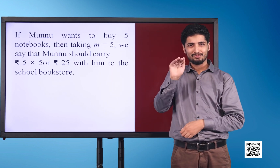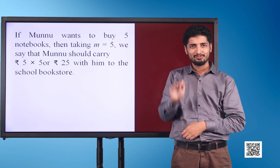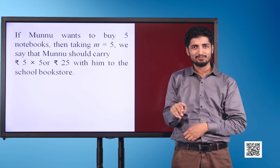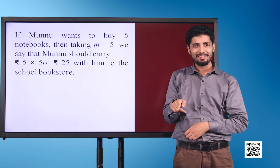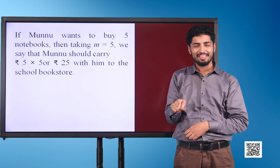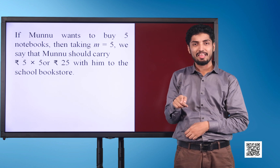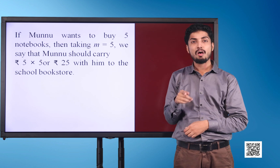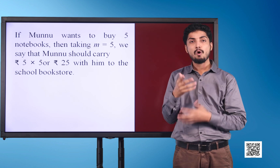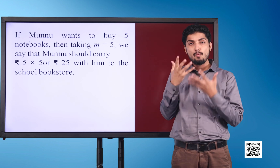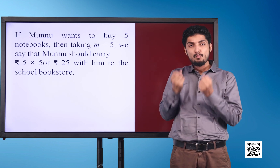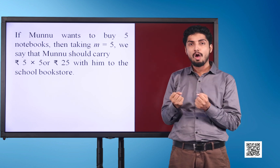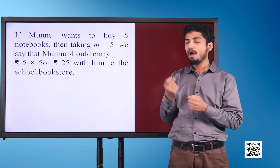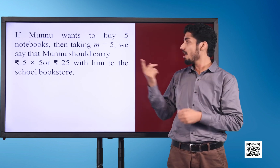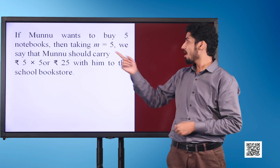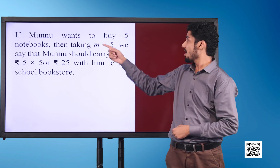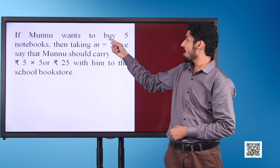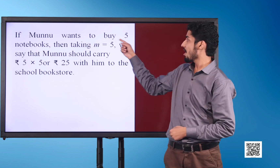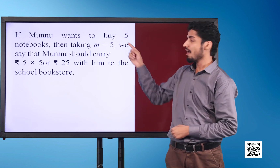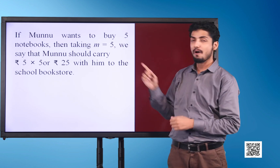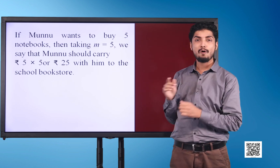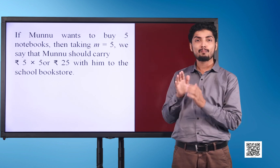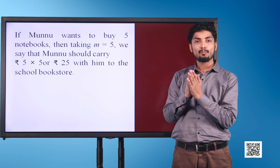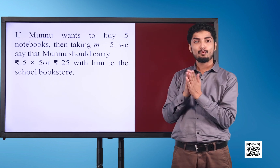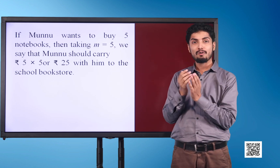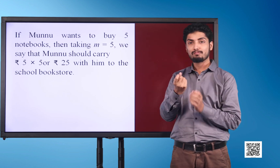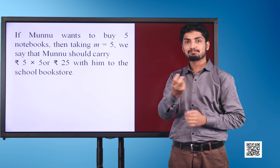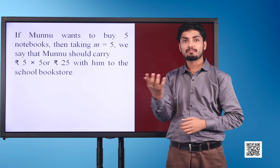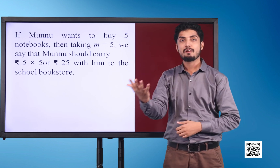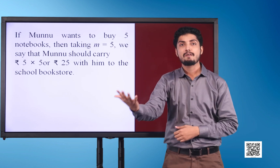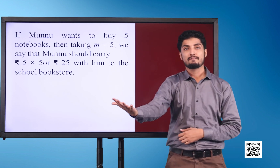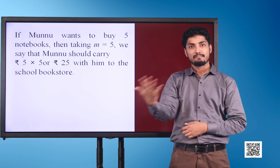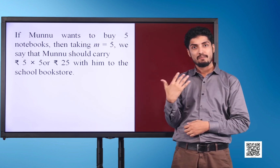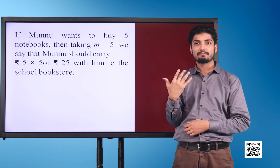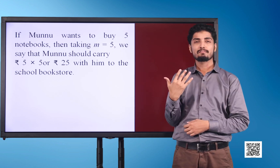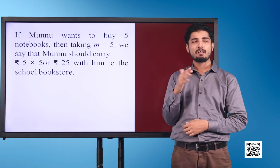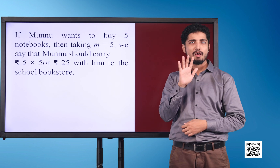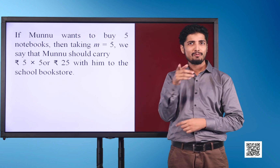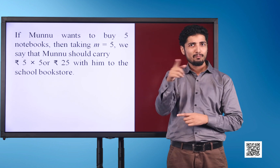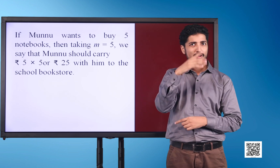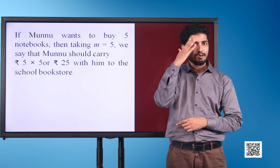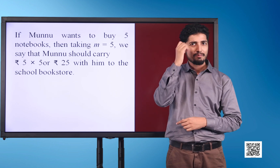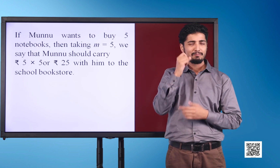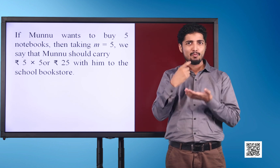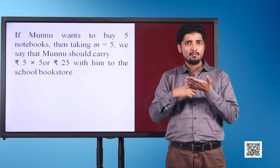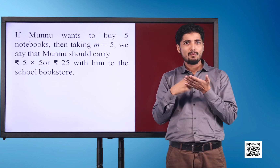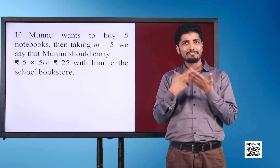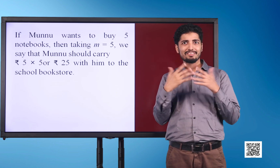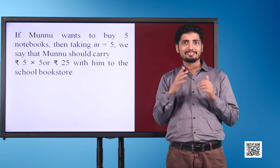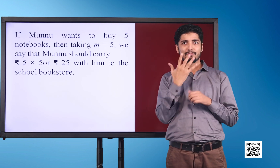Munnu should carry 5 rupees multiplied by 5 or 25 rupees with him to the school